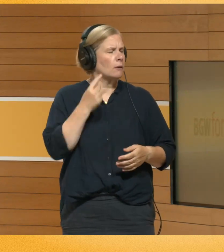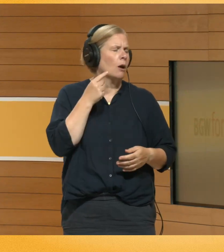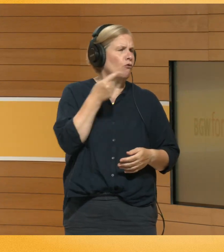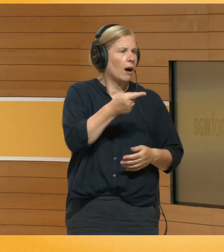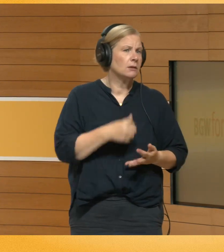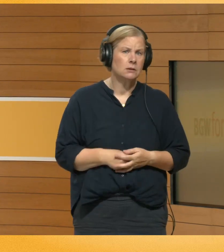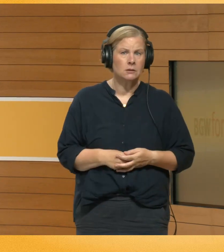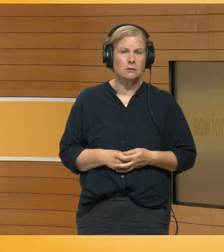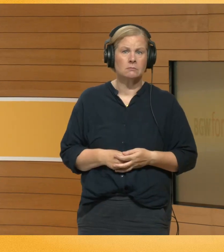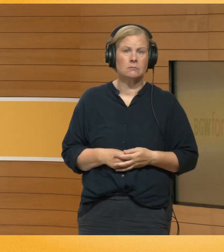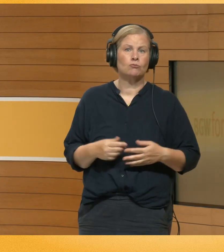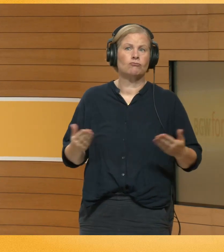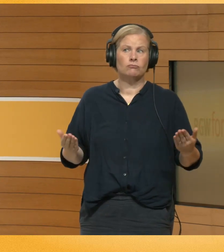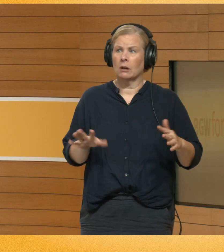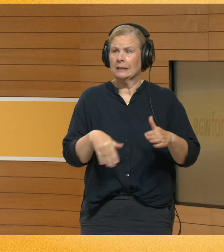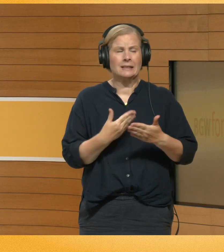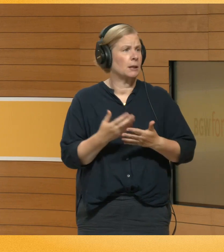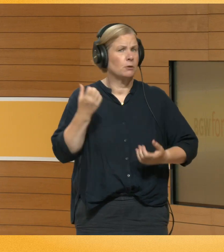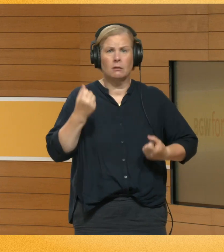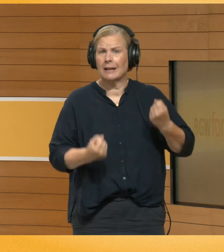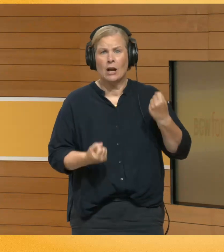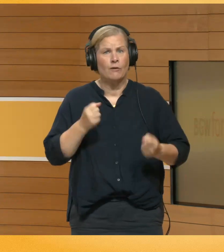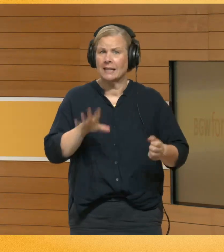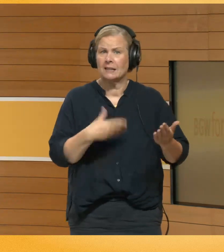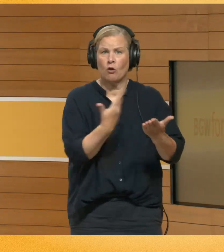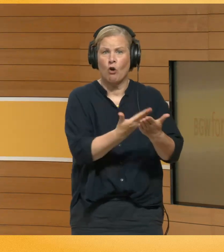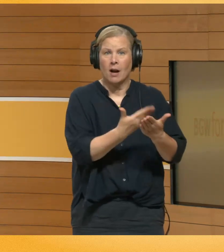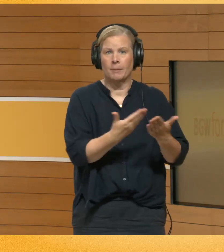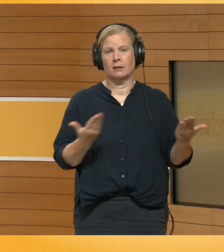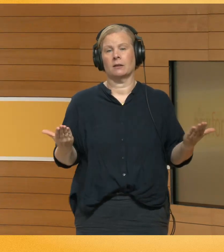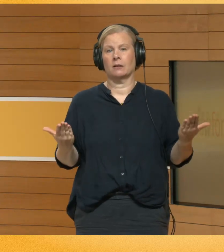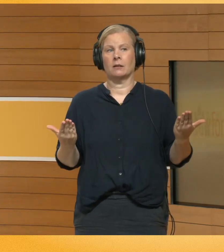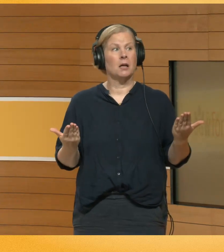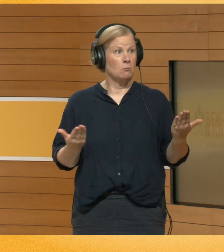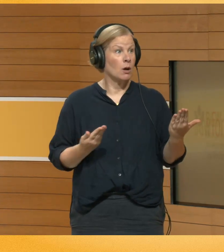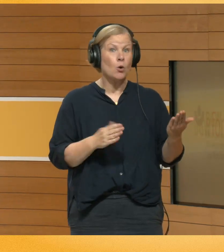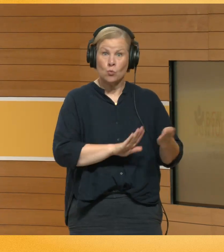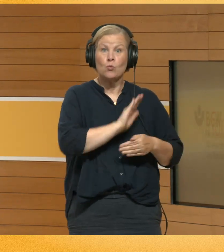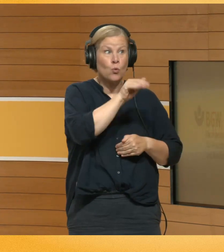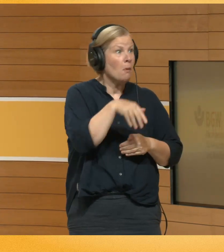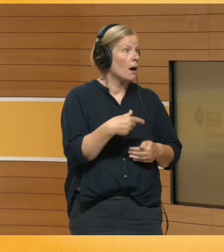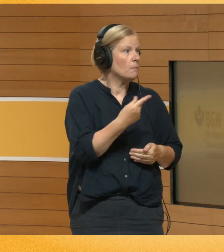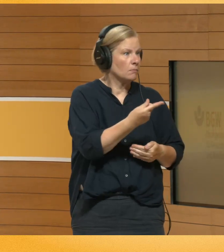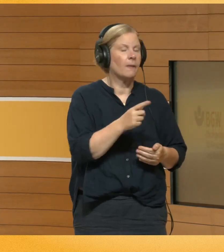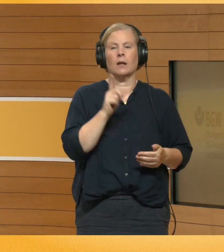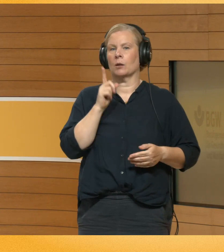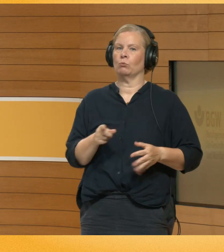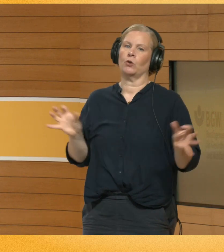providing skills to the companies. It's not enough to say, okay, you have a certain requirement